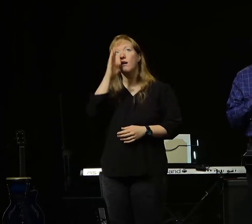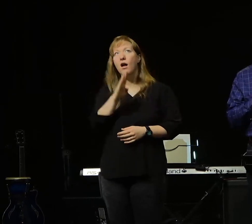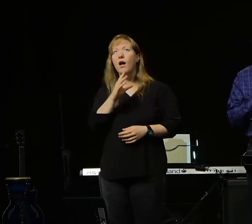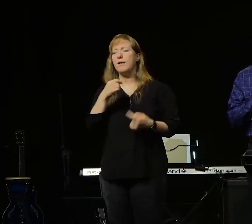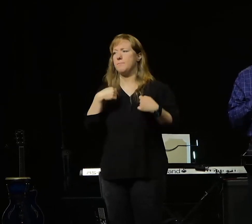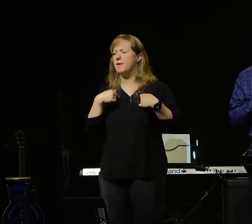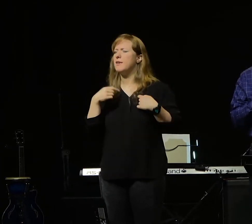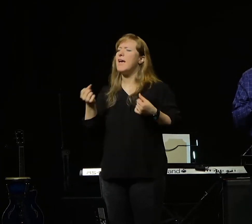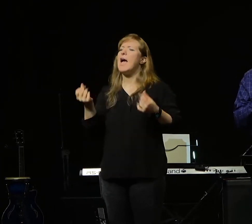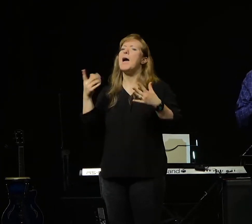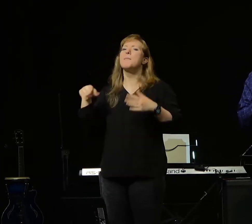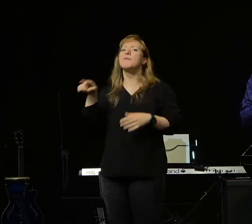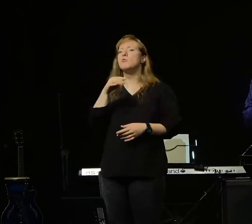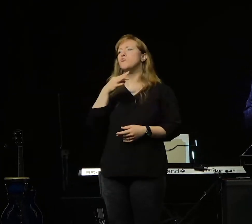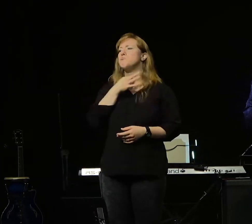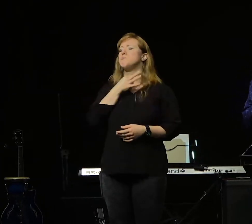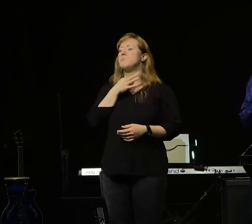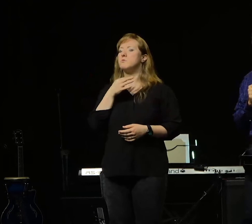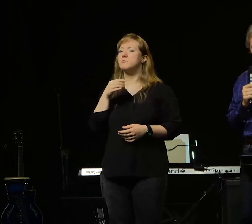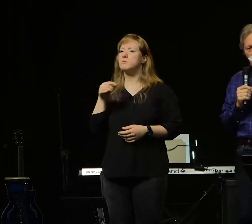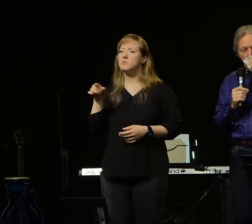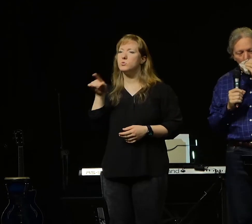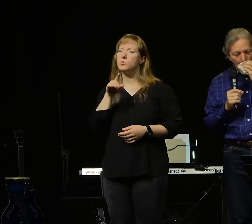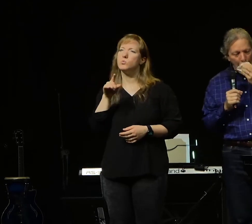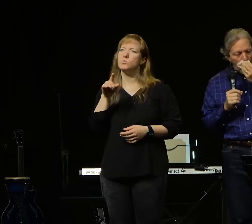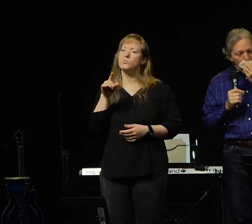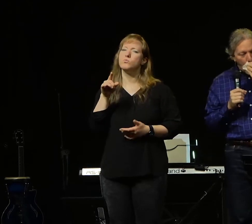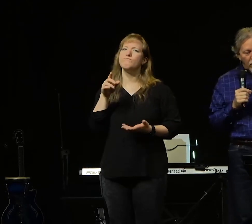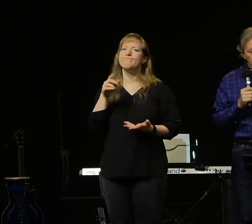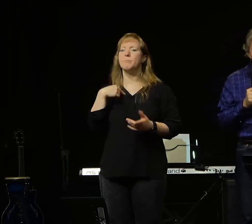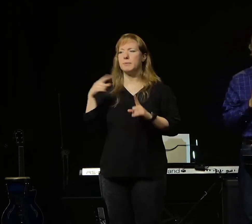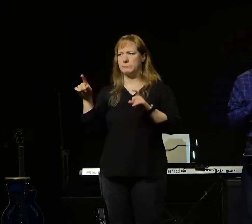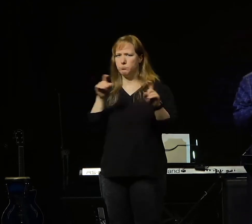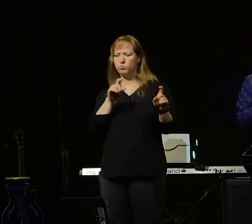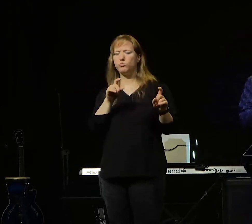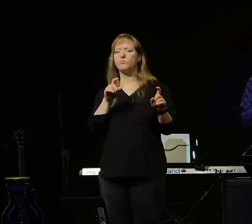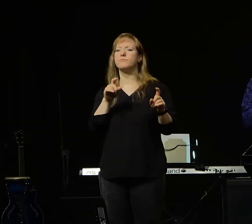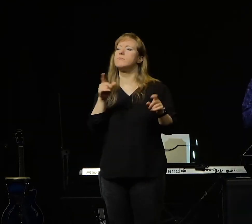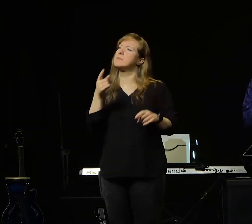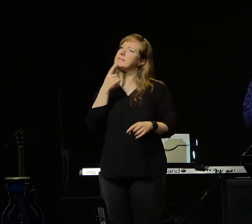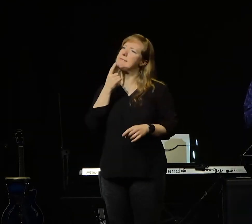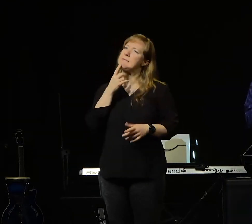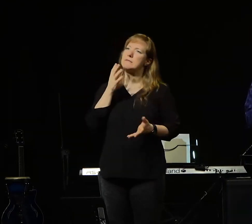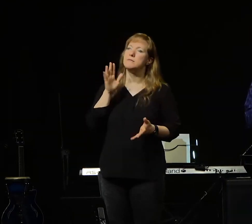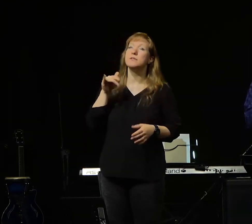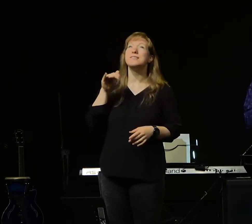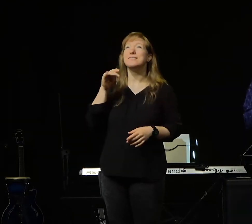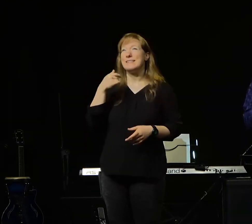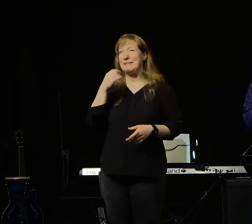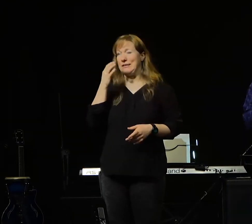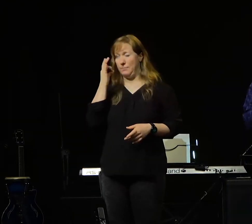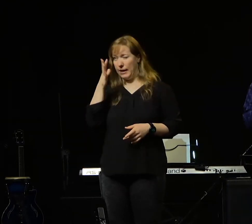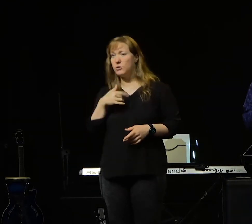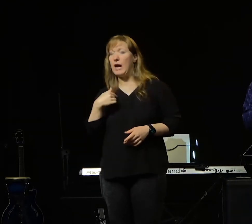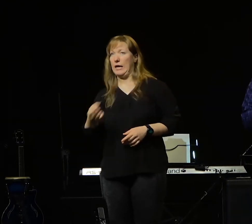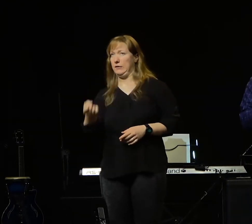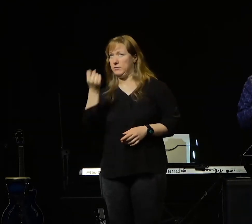you would just slip your hand up and by doing so would say, Pastor Doug, I understand what you're